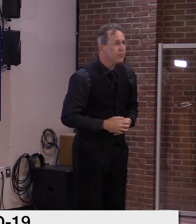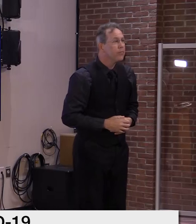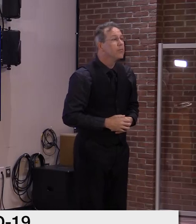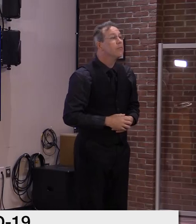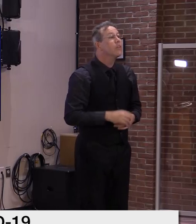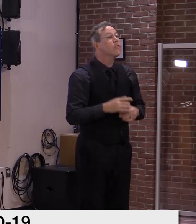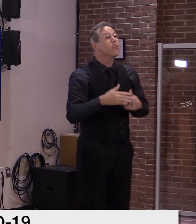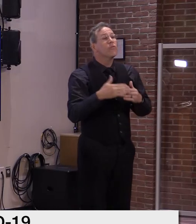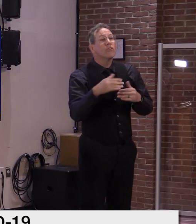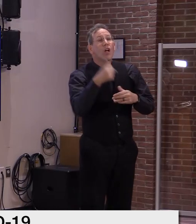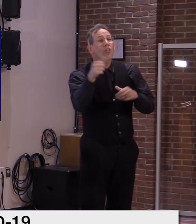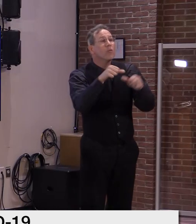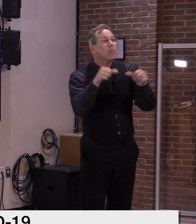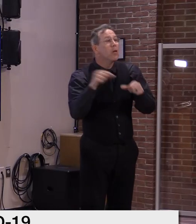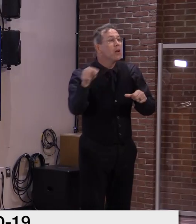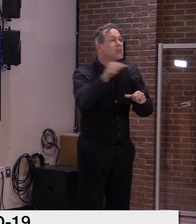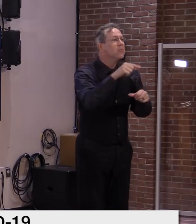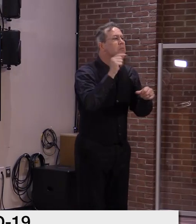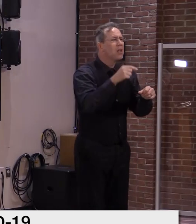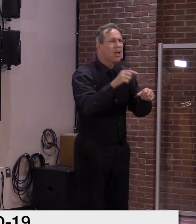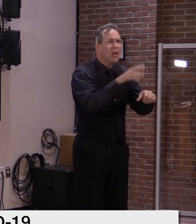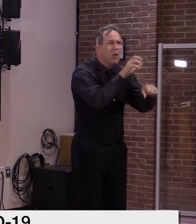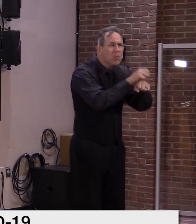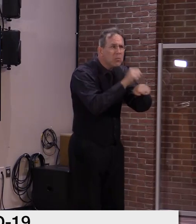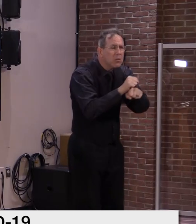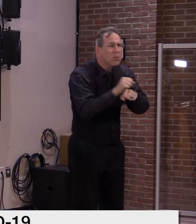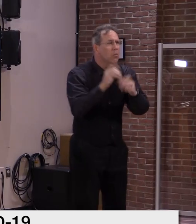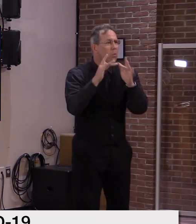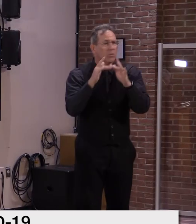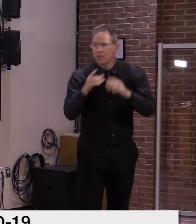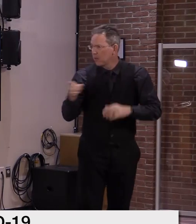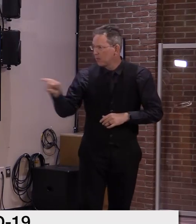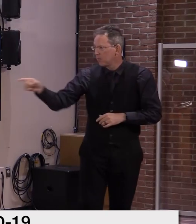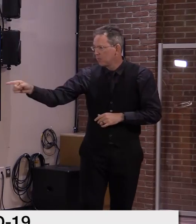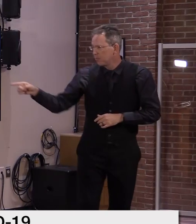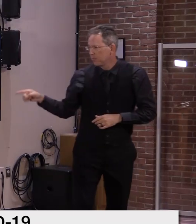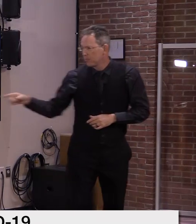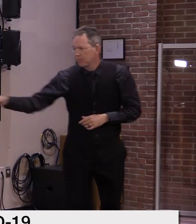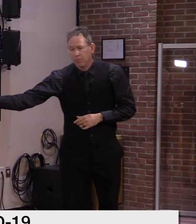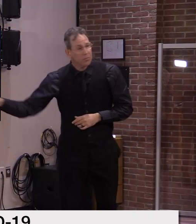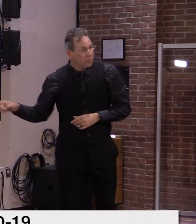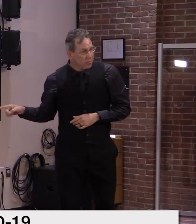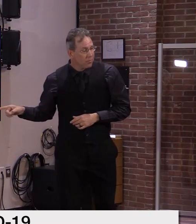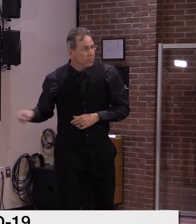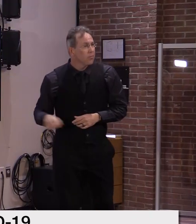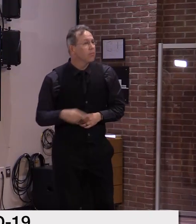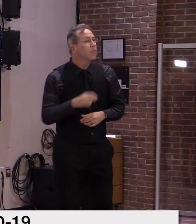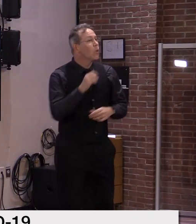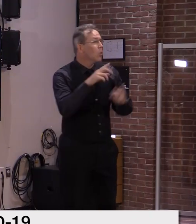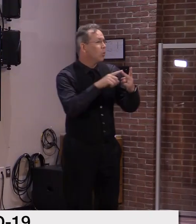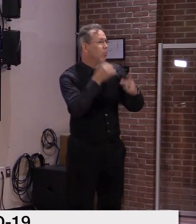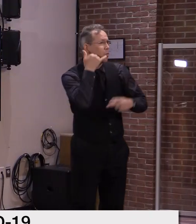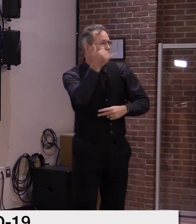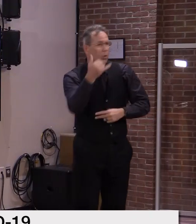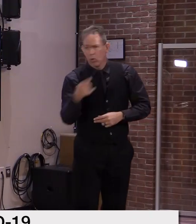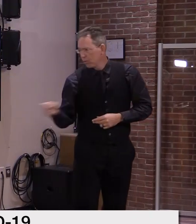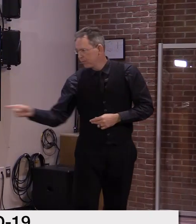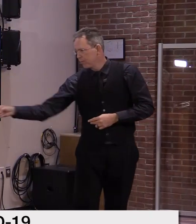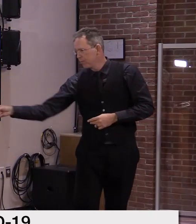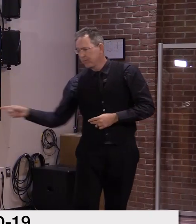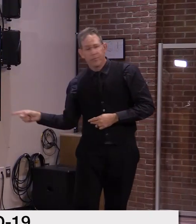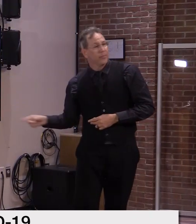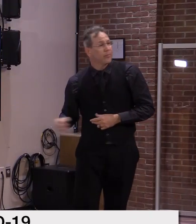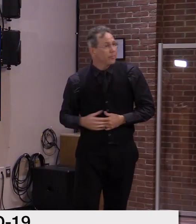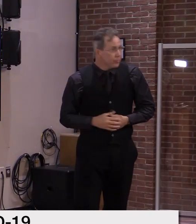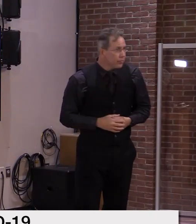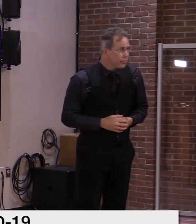855-722-7878 to make an appointment. There will be doses available for walk-ins at each location. And an update of